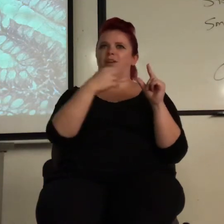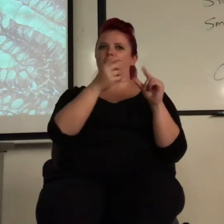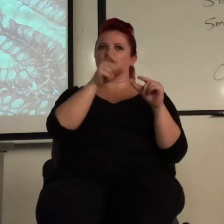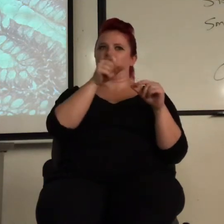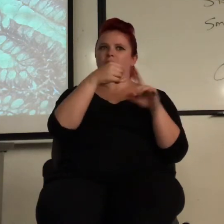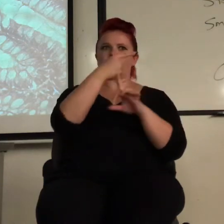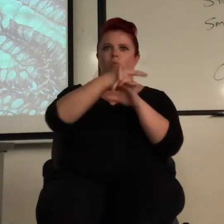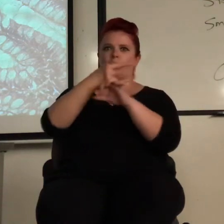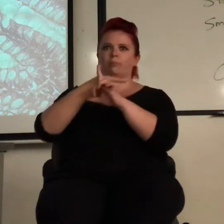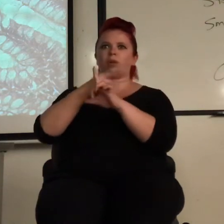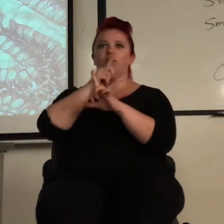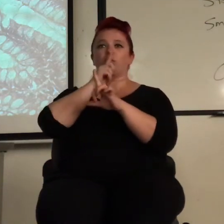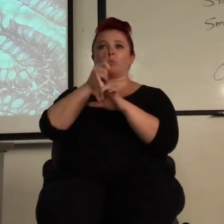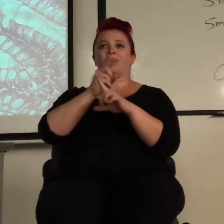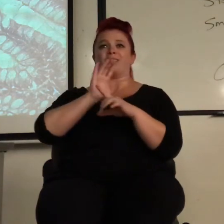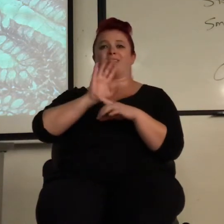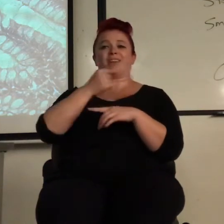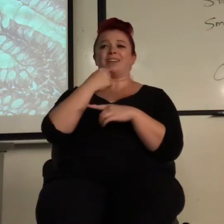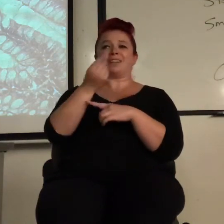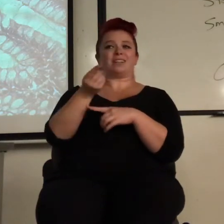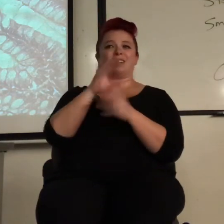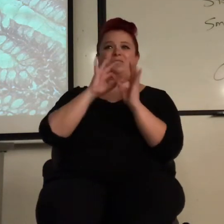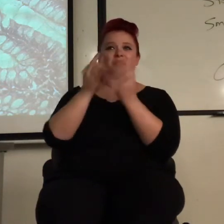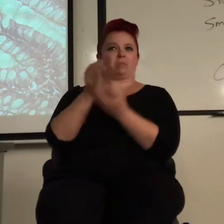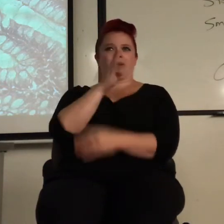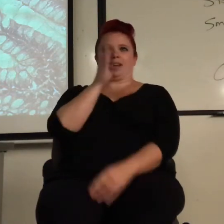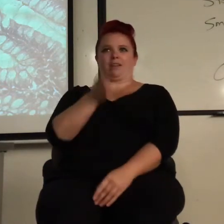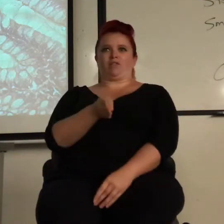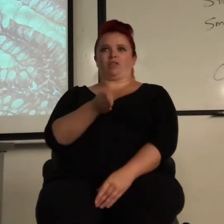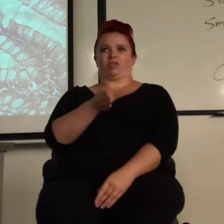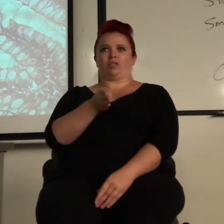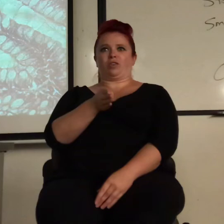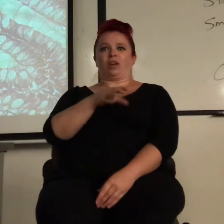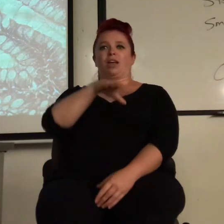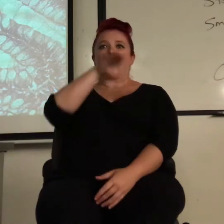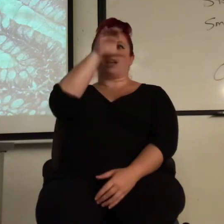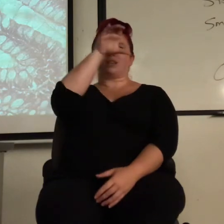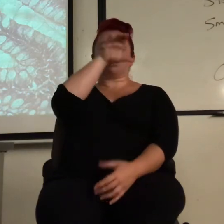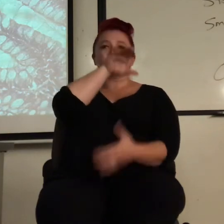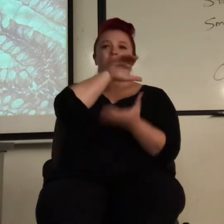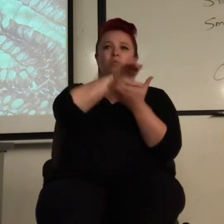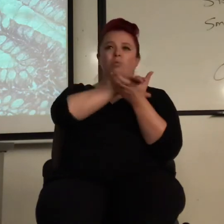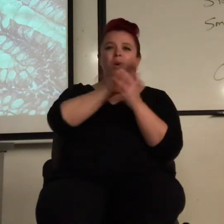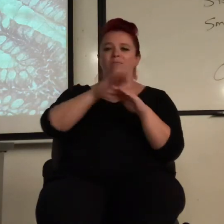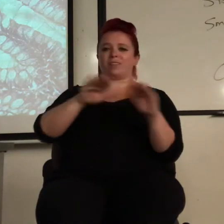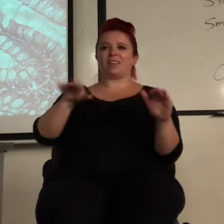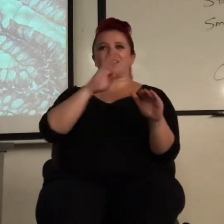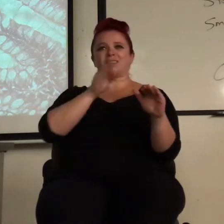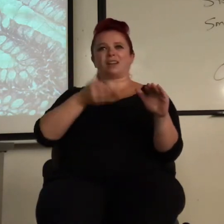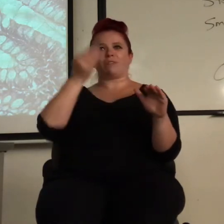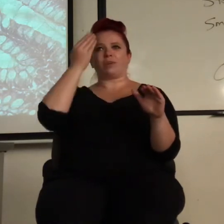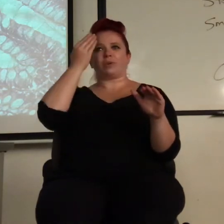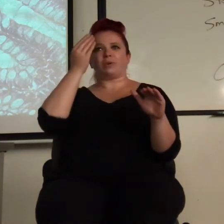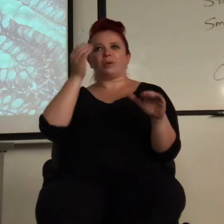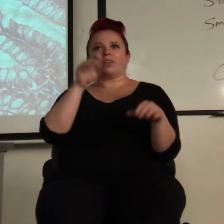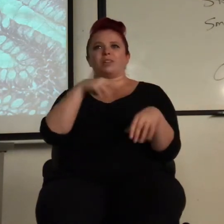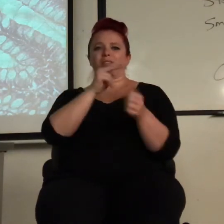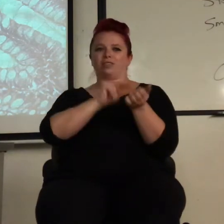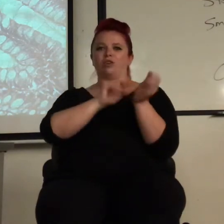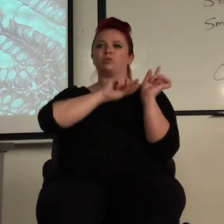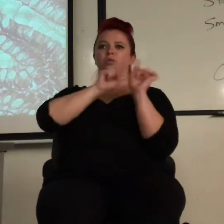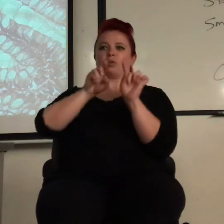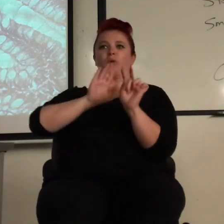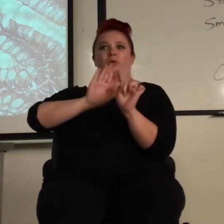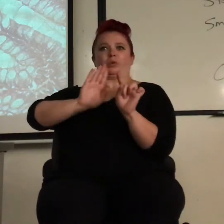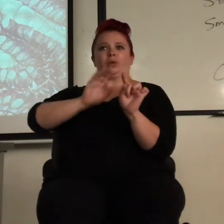for decades. His wife and kids never found out that this nurse was coming over for extended hours and